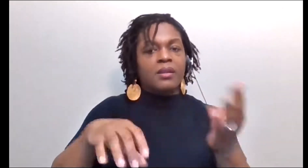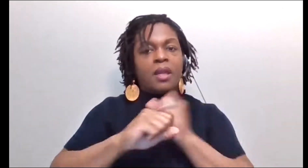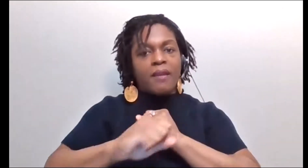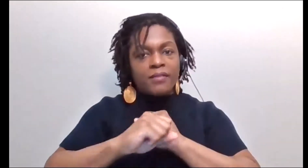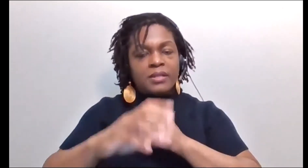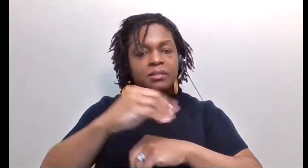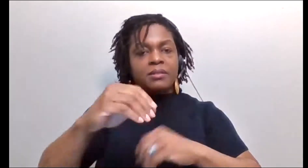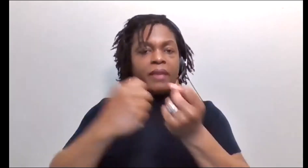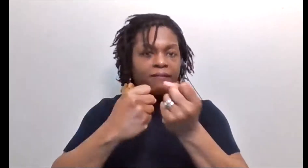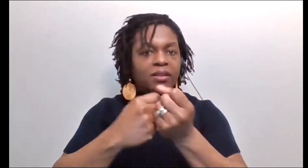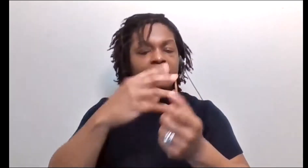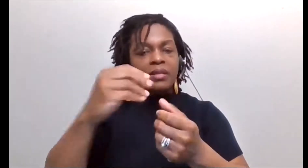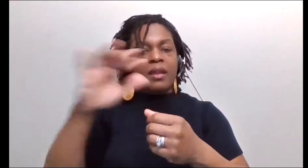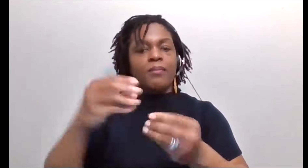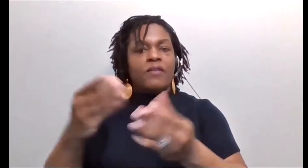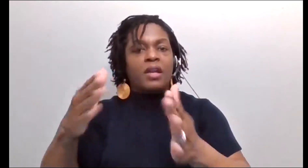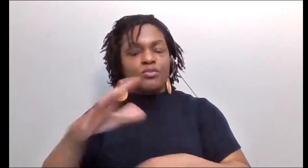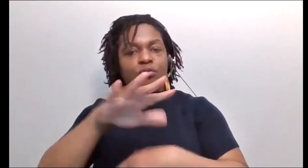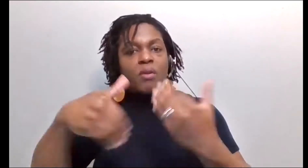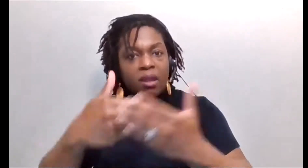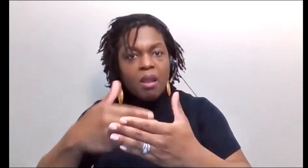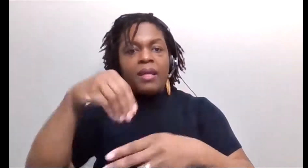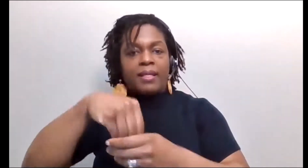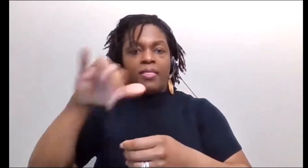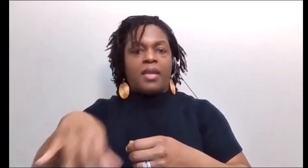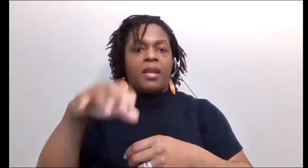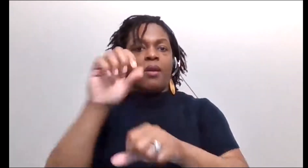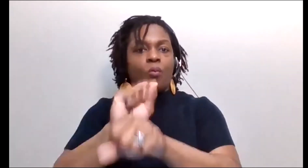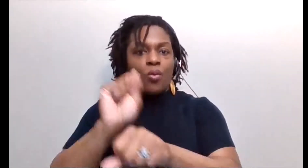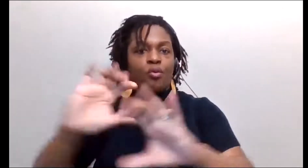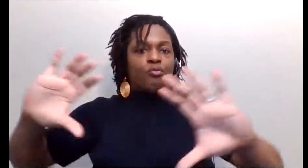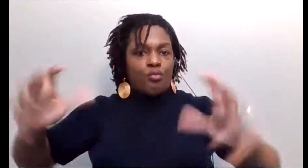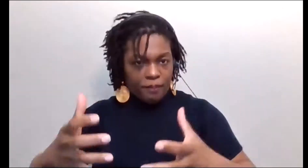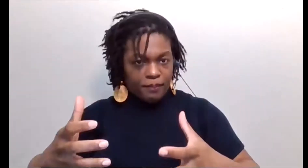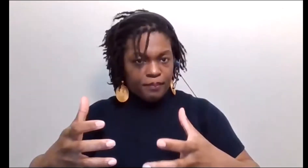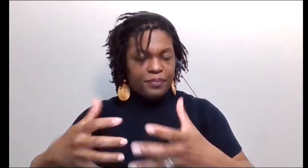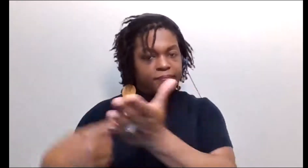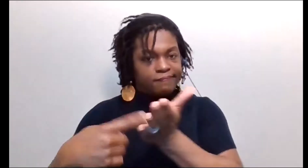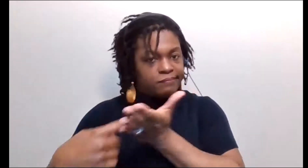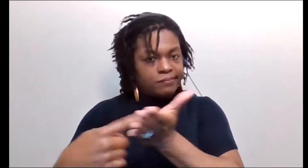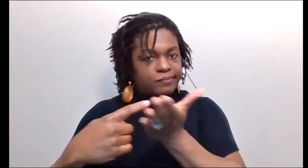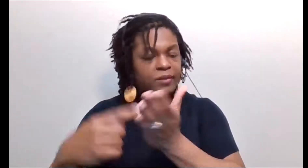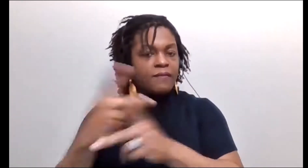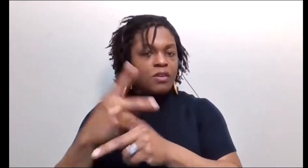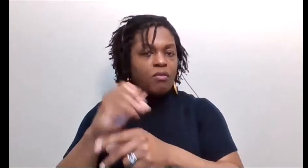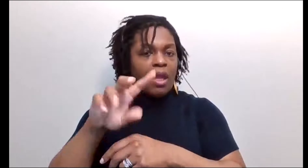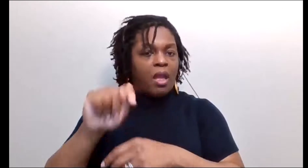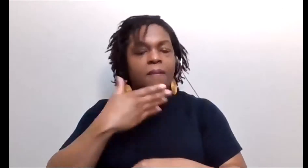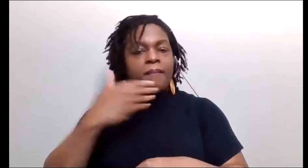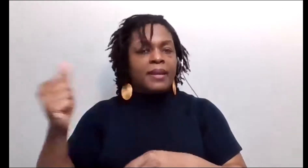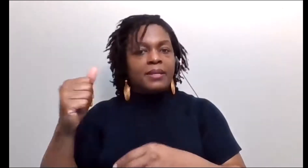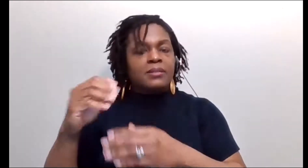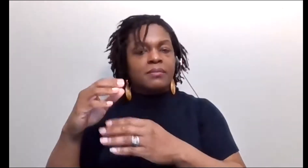providers all in the same work group to kind of help us figure out what would be the best course of action. Because the